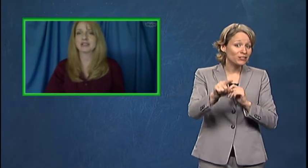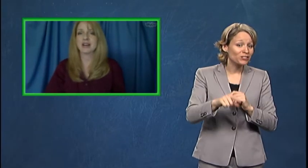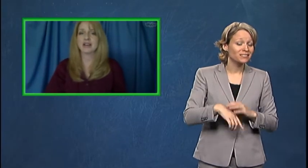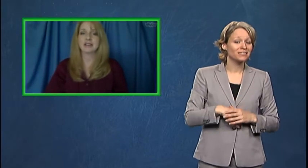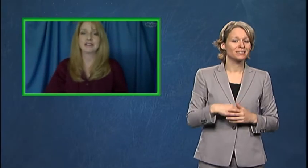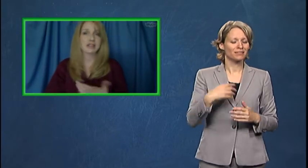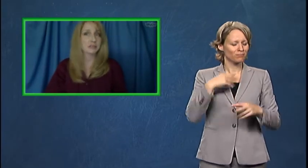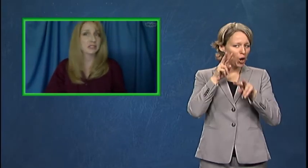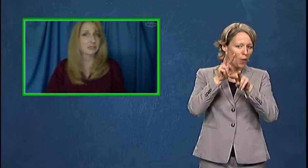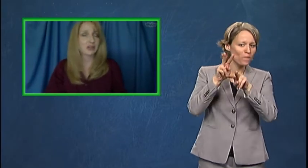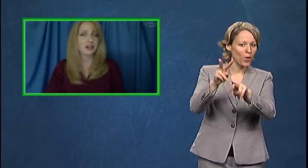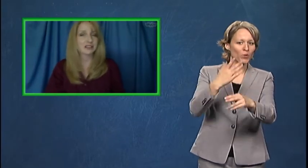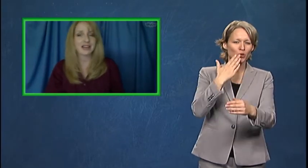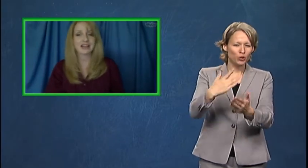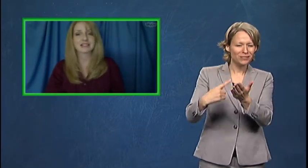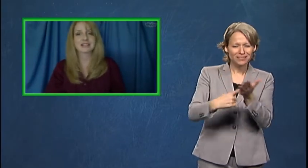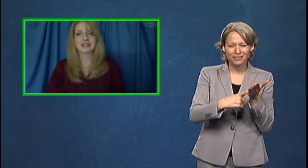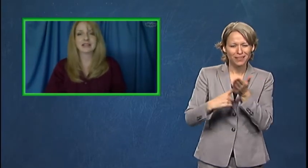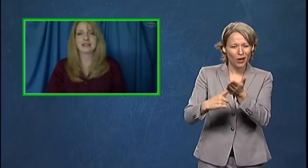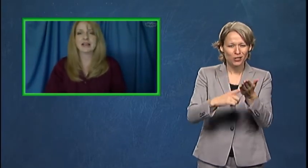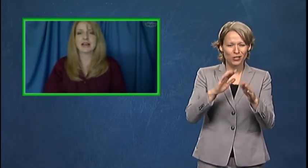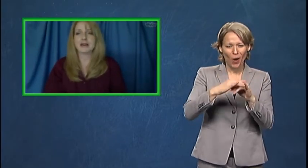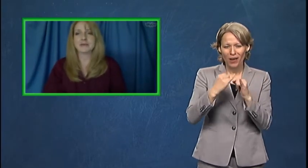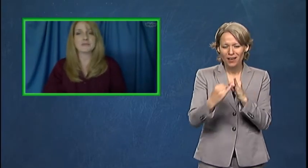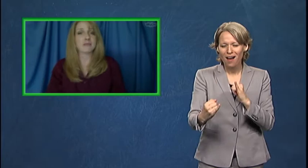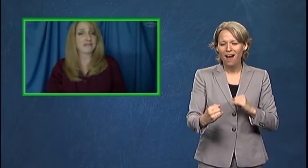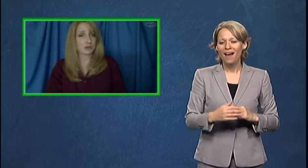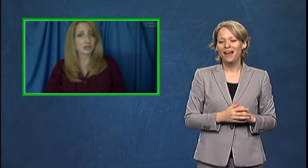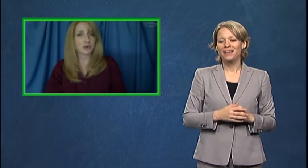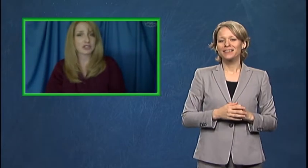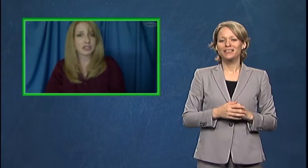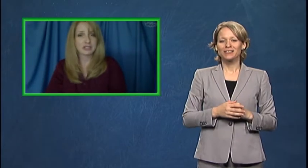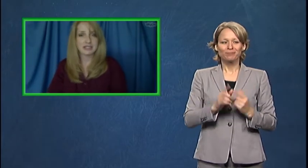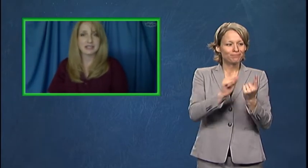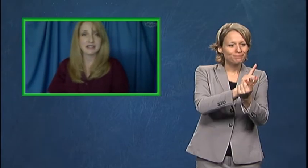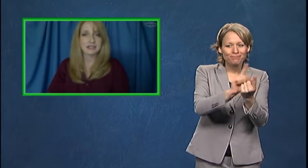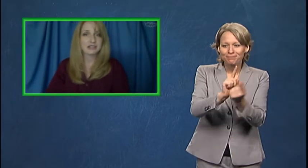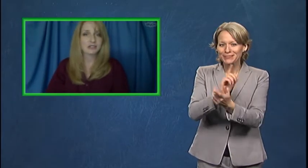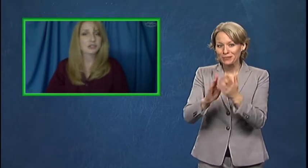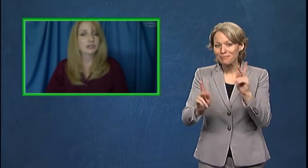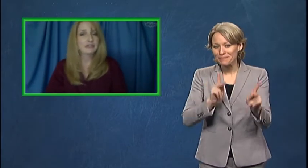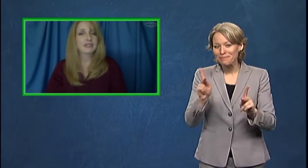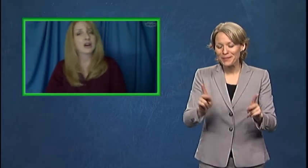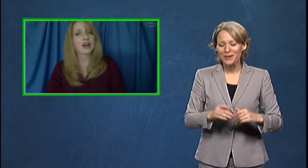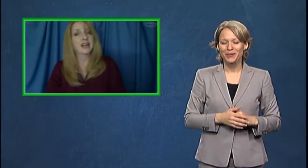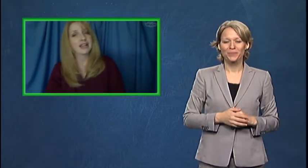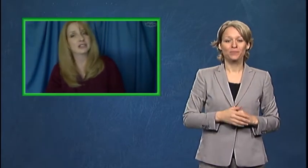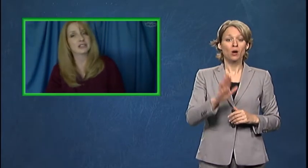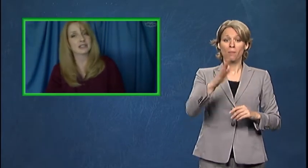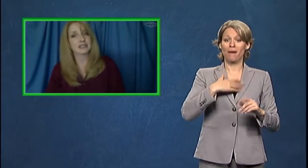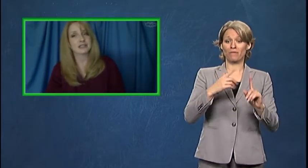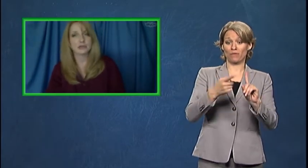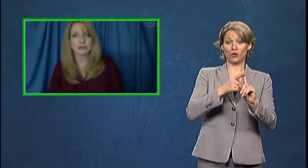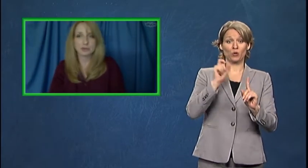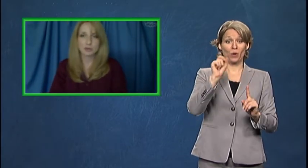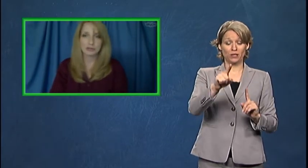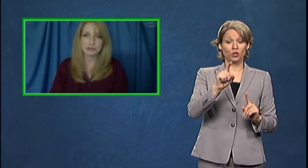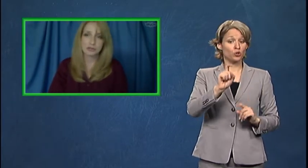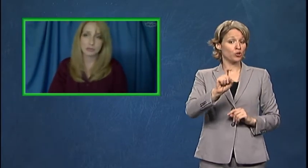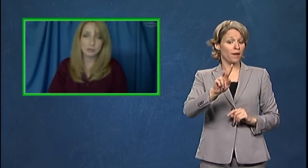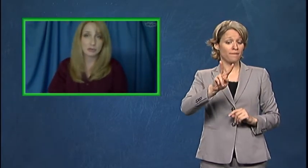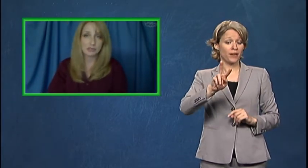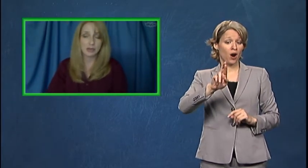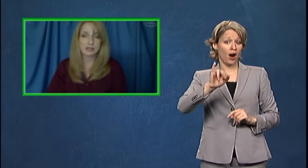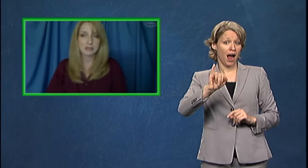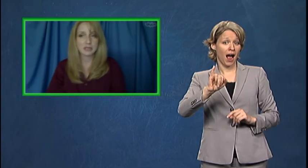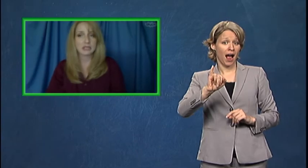discussion online and developing some contacts. My first question is, should VRI agencies or interpreters